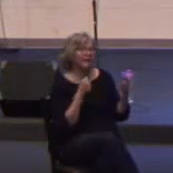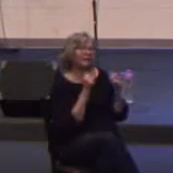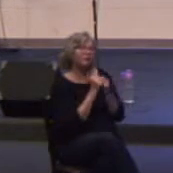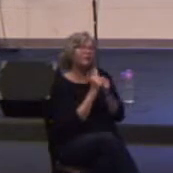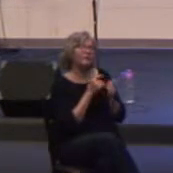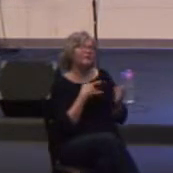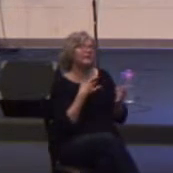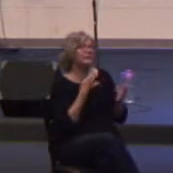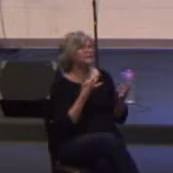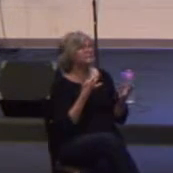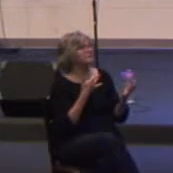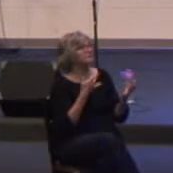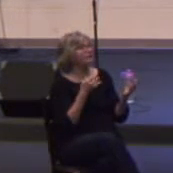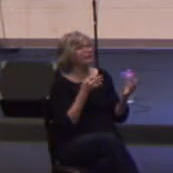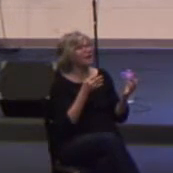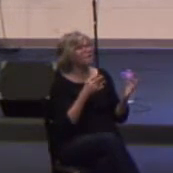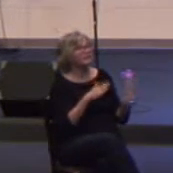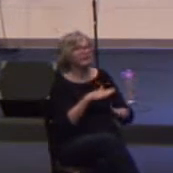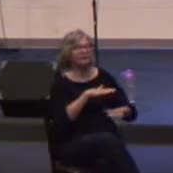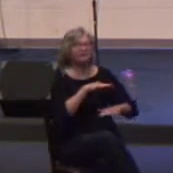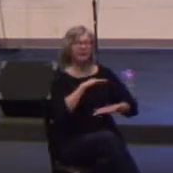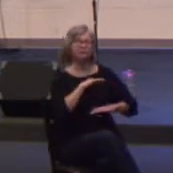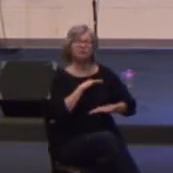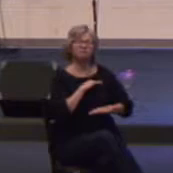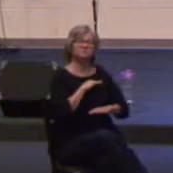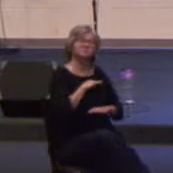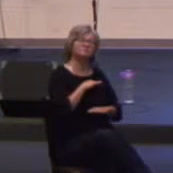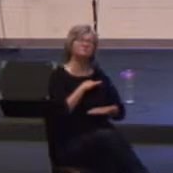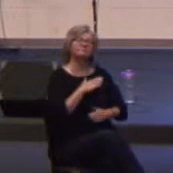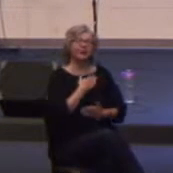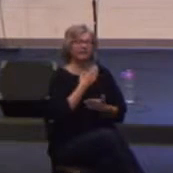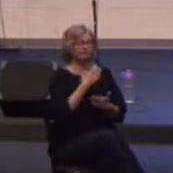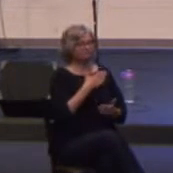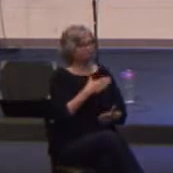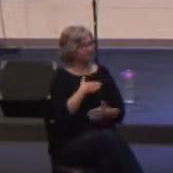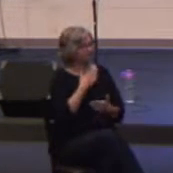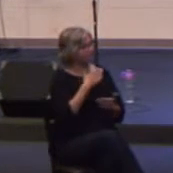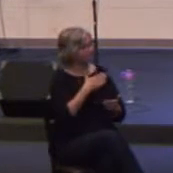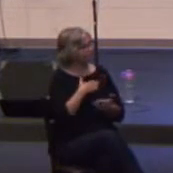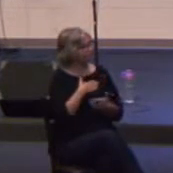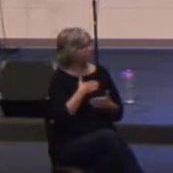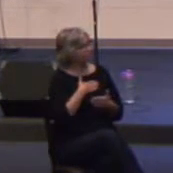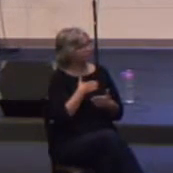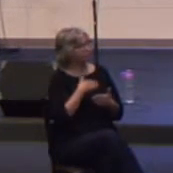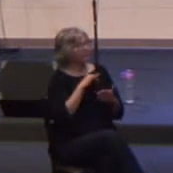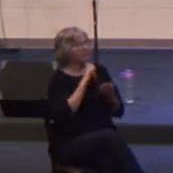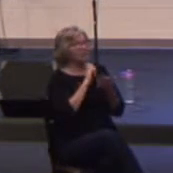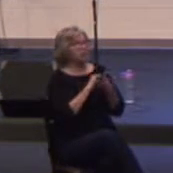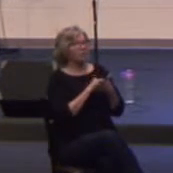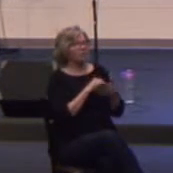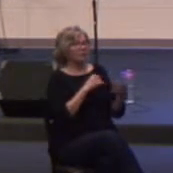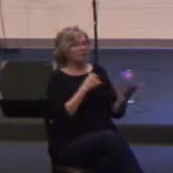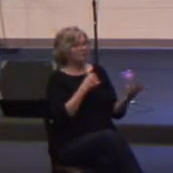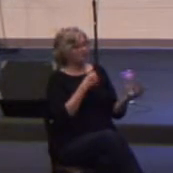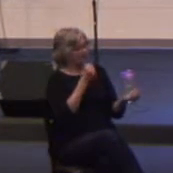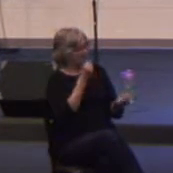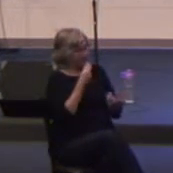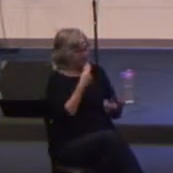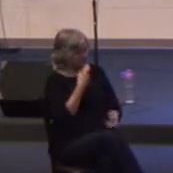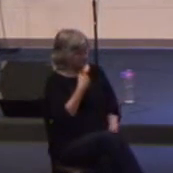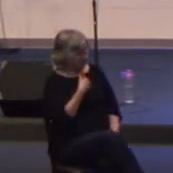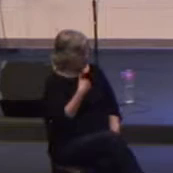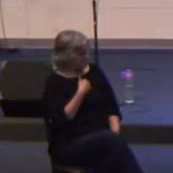sense of deep satisfaction and contentment. And so what that says to me, and I bet you've known these people and it says to you as